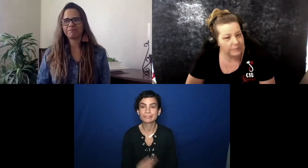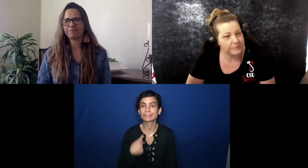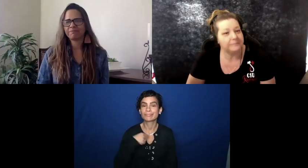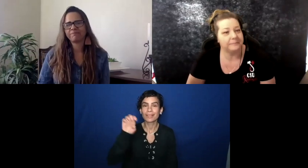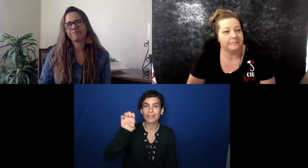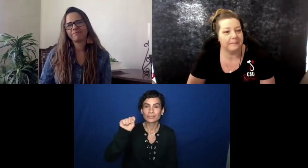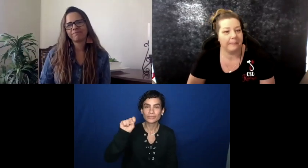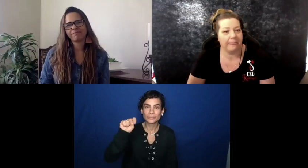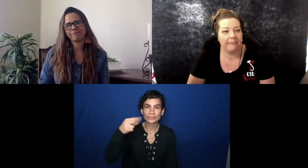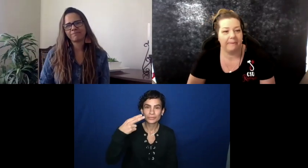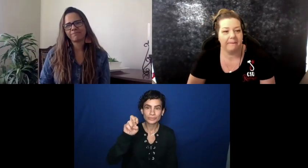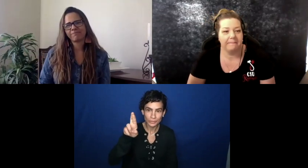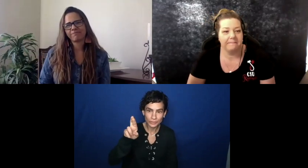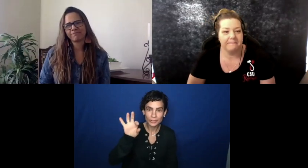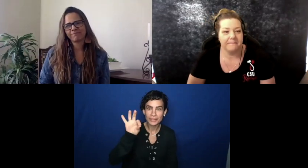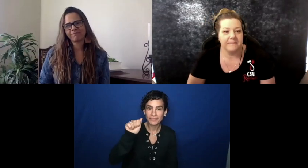home.